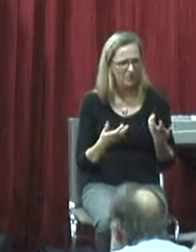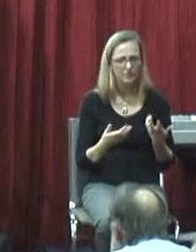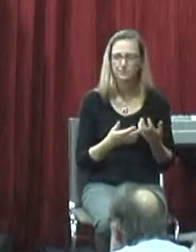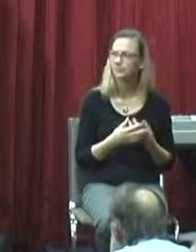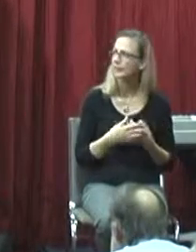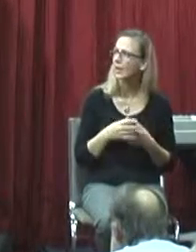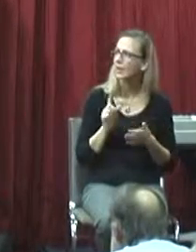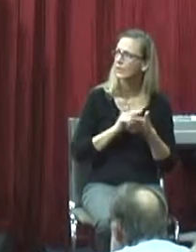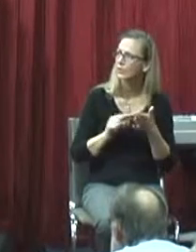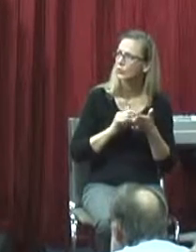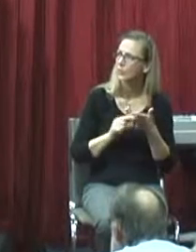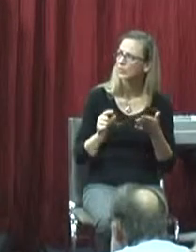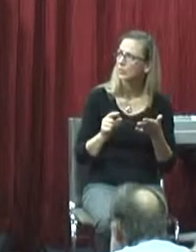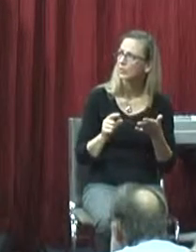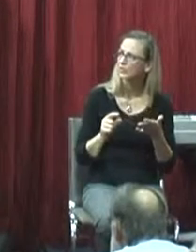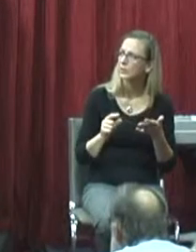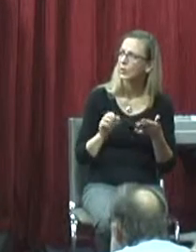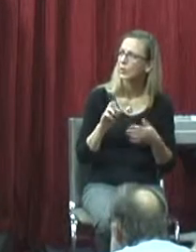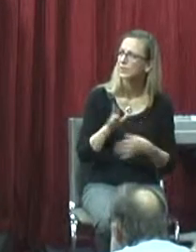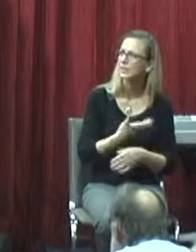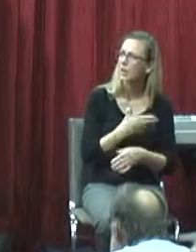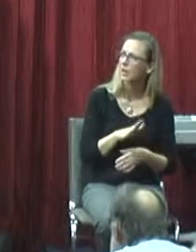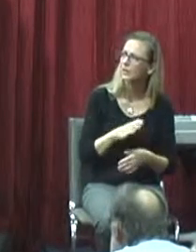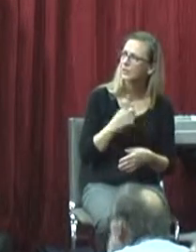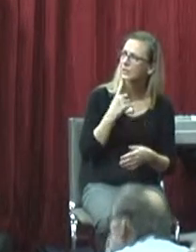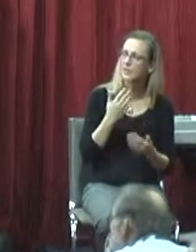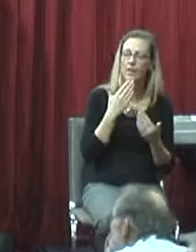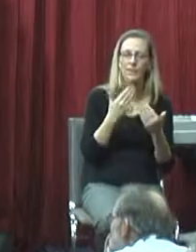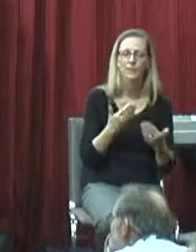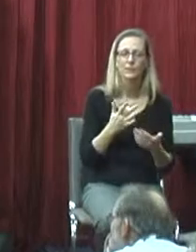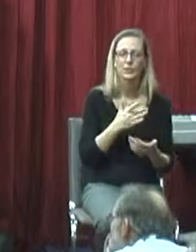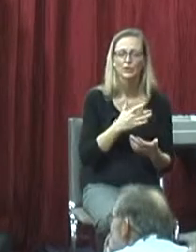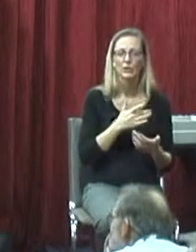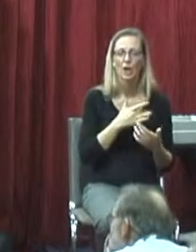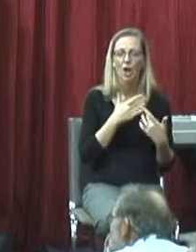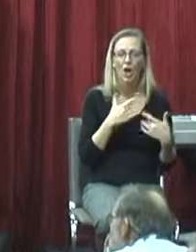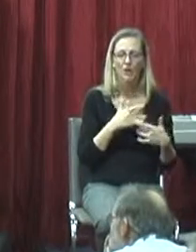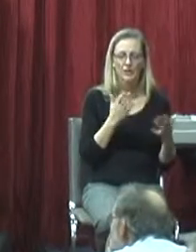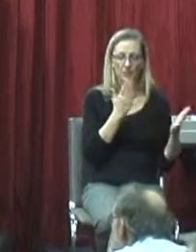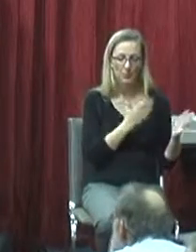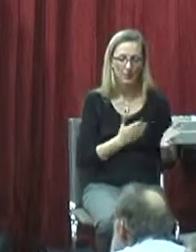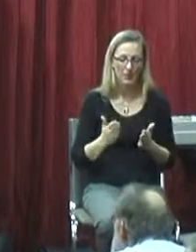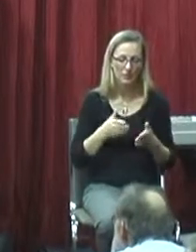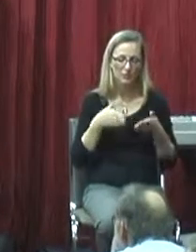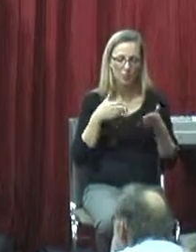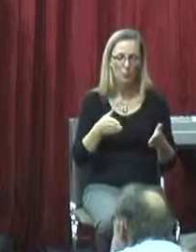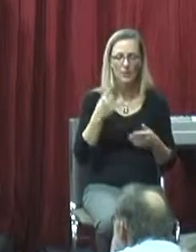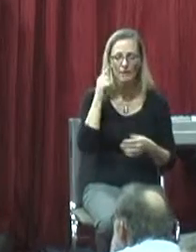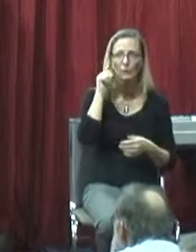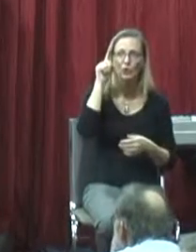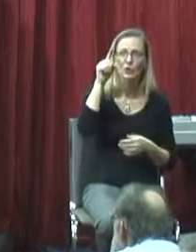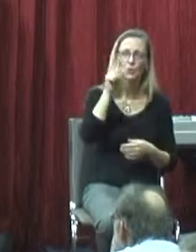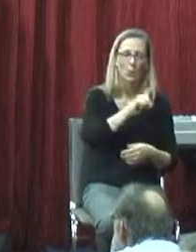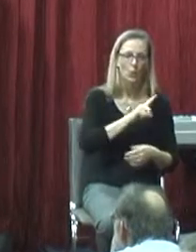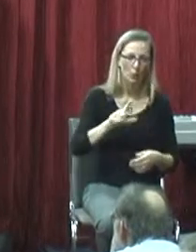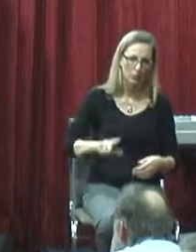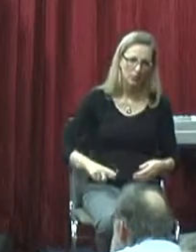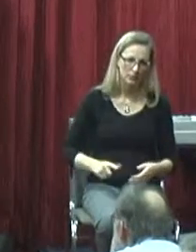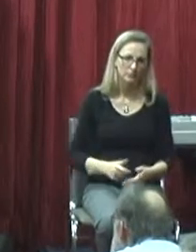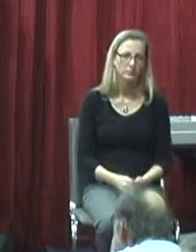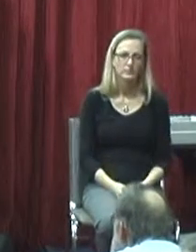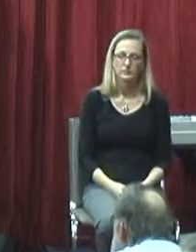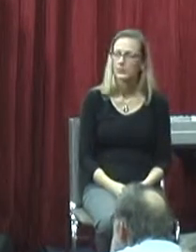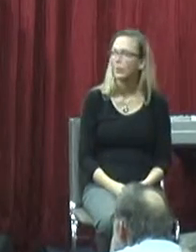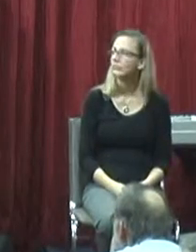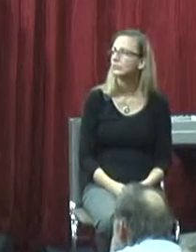it actually should be. Some of you remember, a thankful heart prepares a way for you, O Lord. Remember that song?